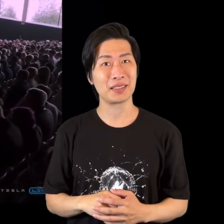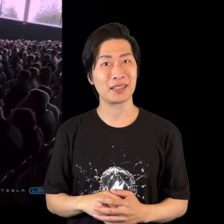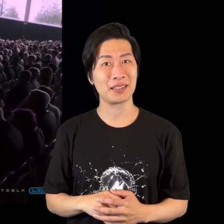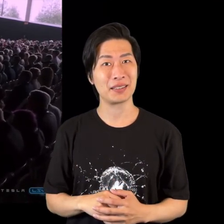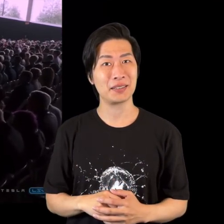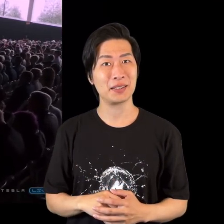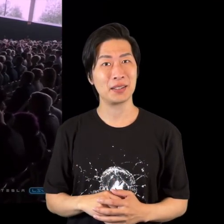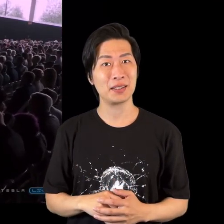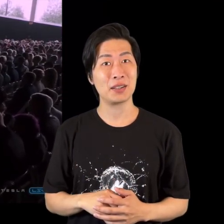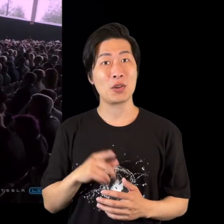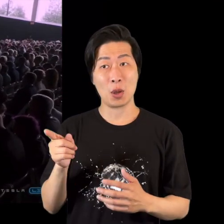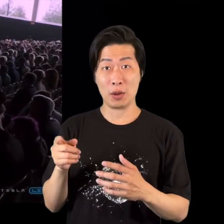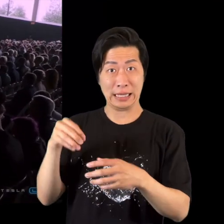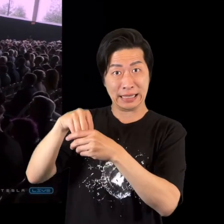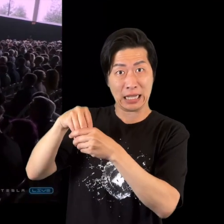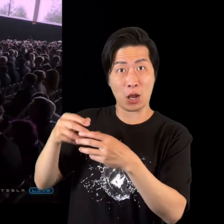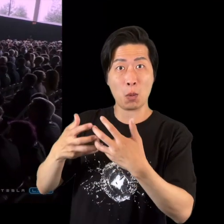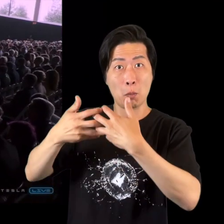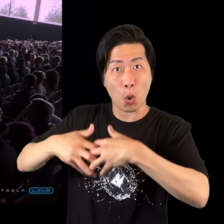And it's